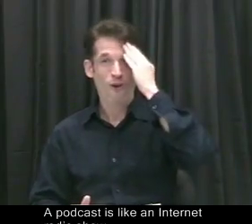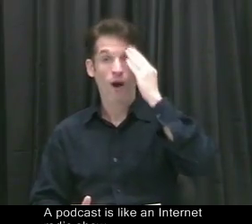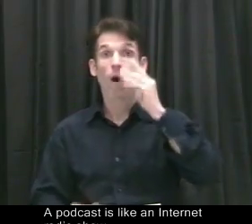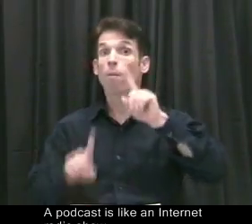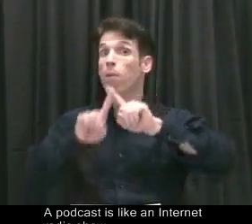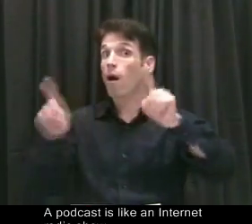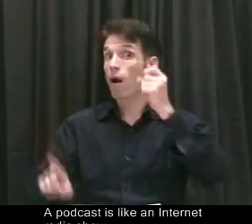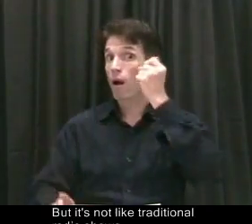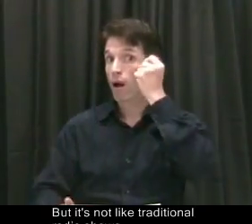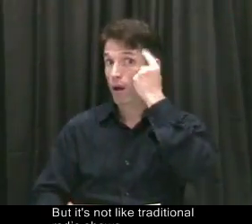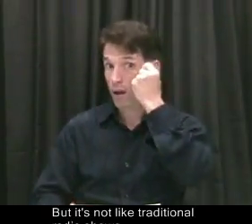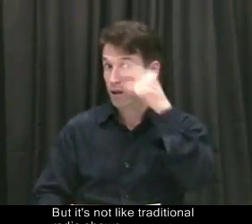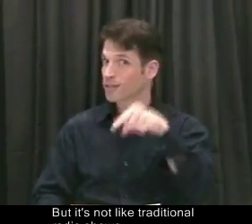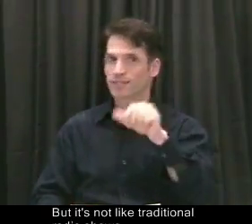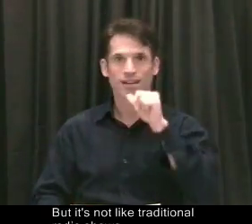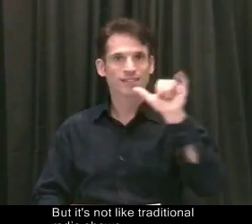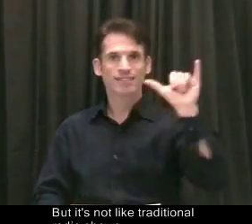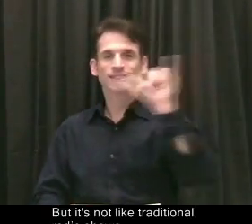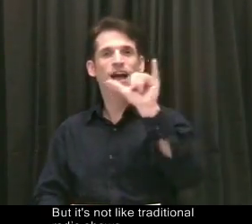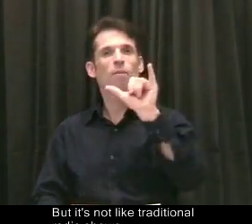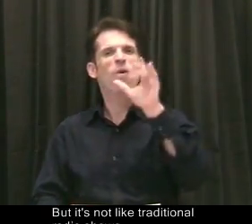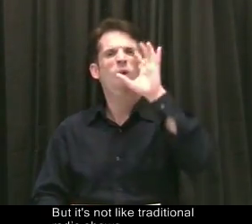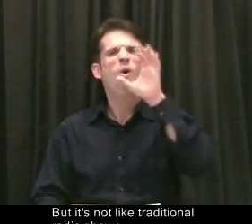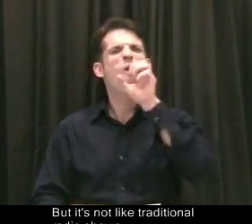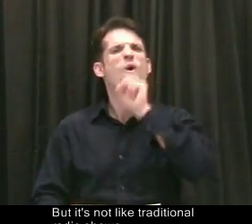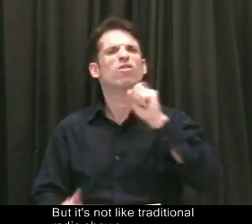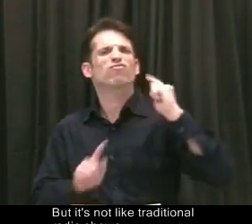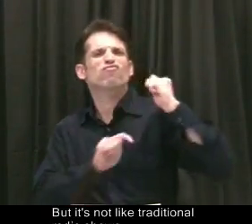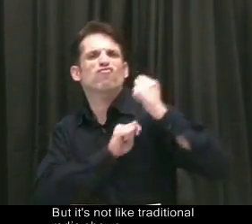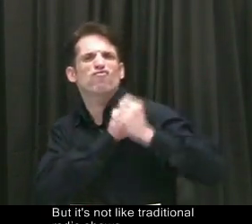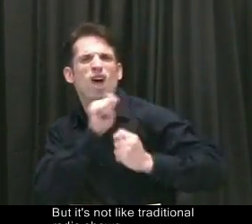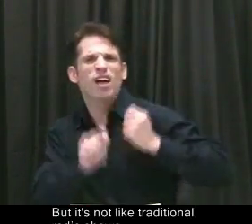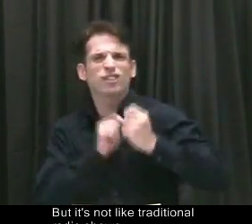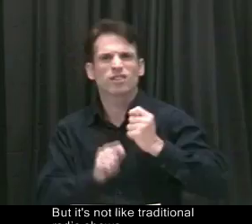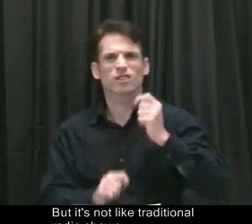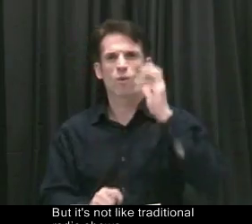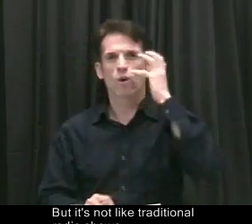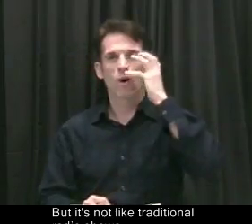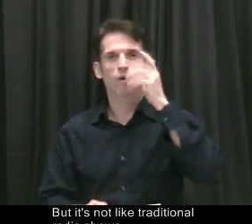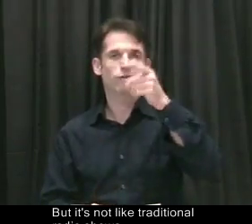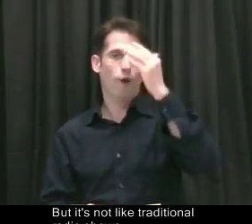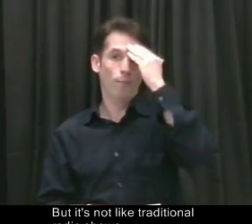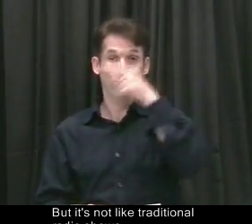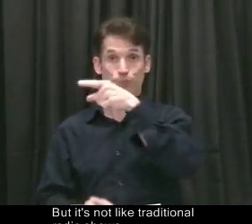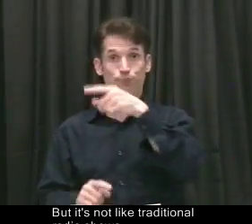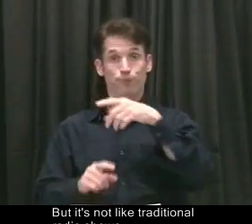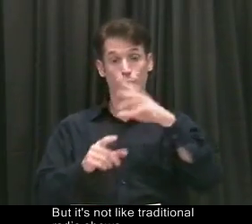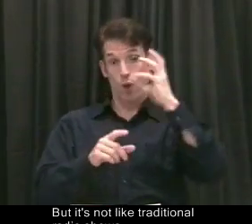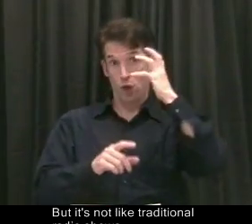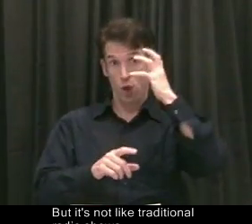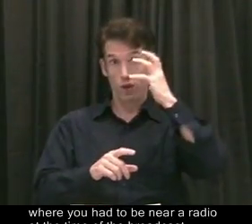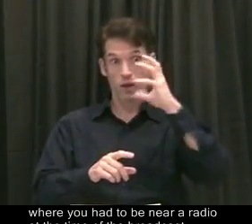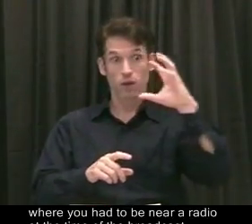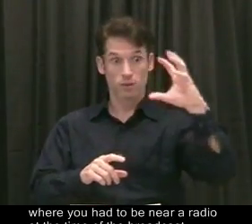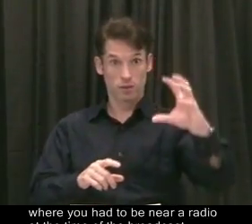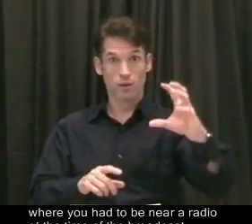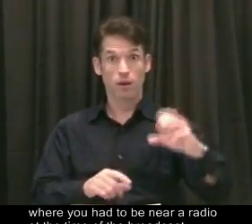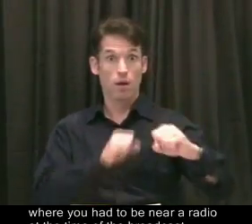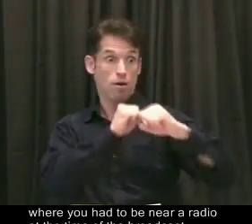internet radio show, but it's not like traditional radio shows where you had to be near